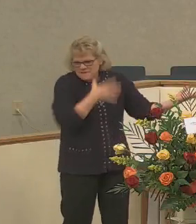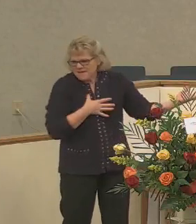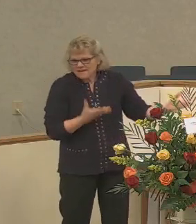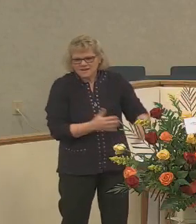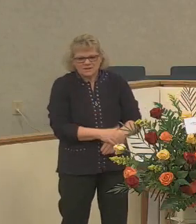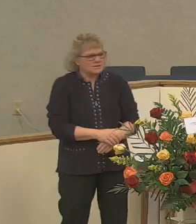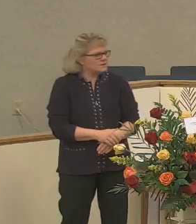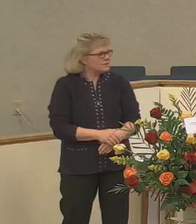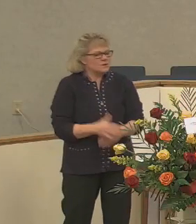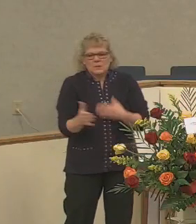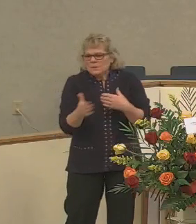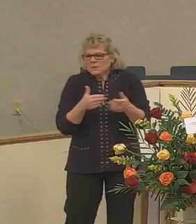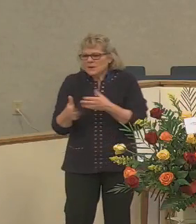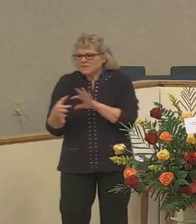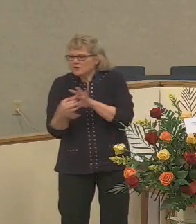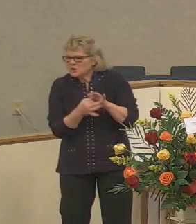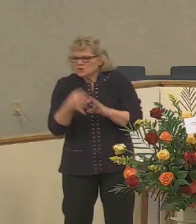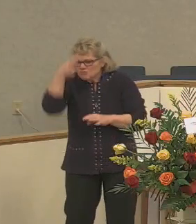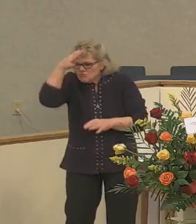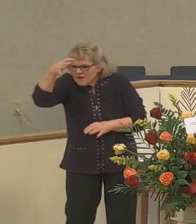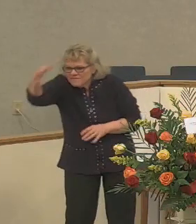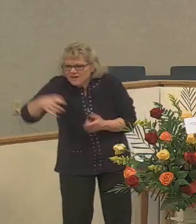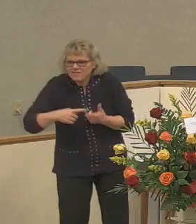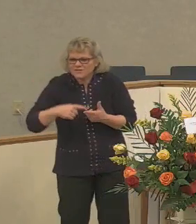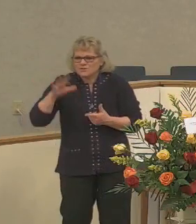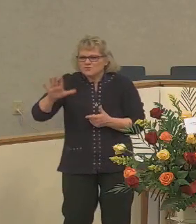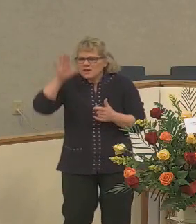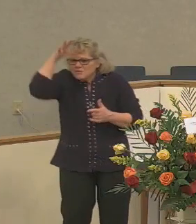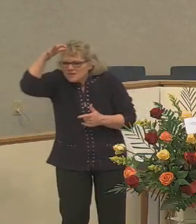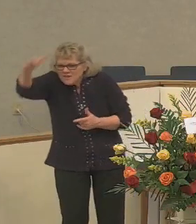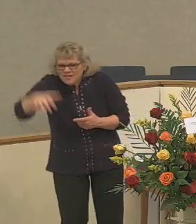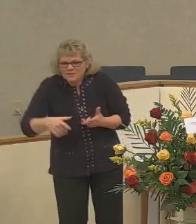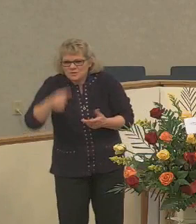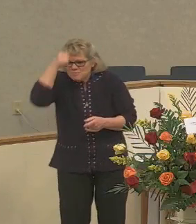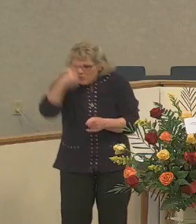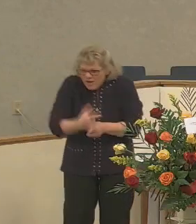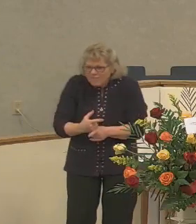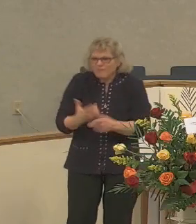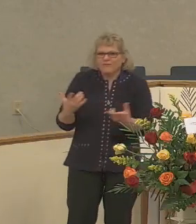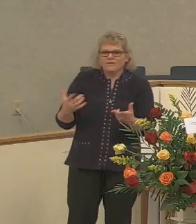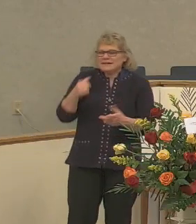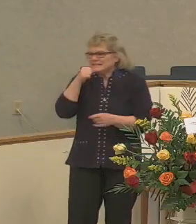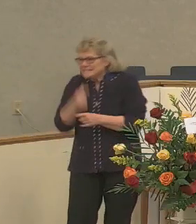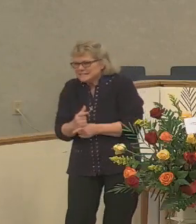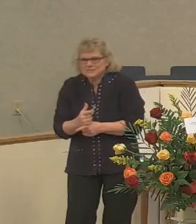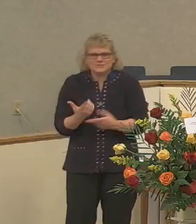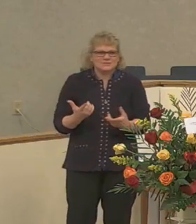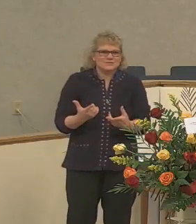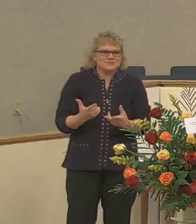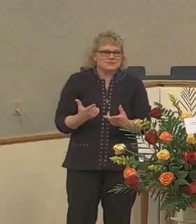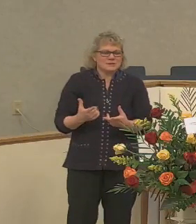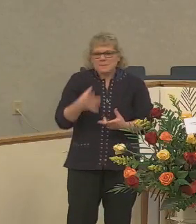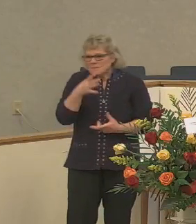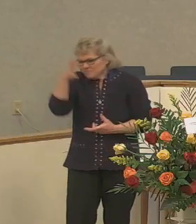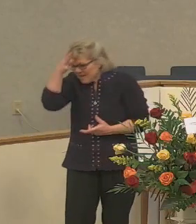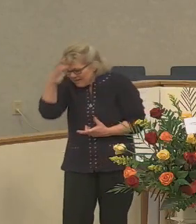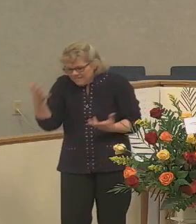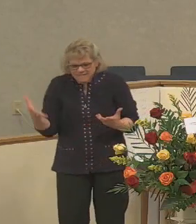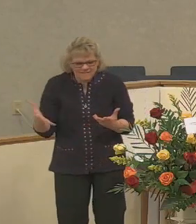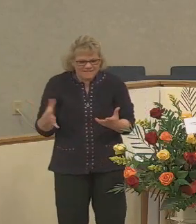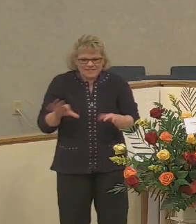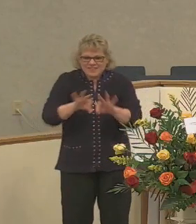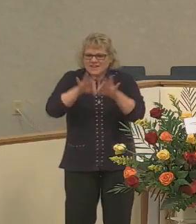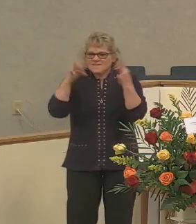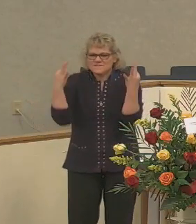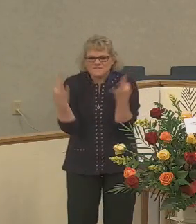Whatever relation, grandfather, great-grandfather, brother, sister, the